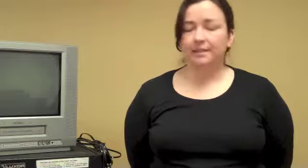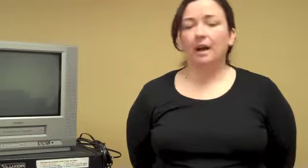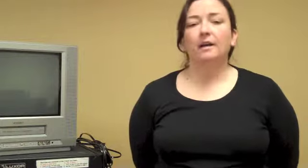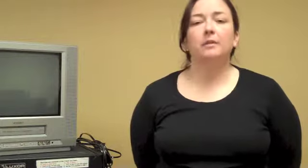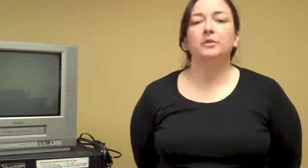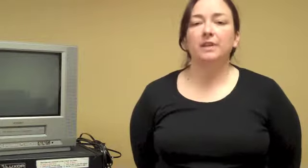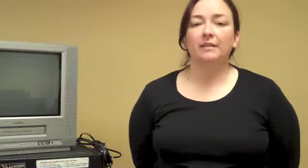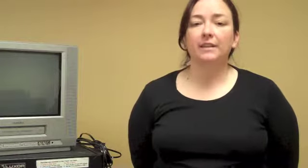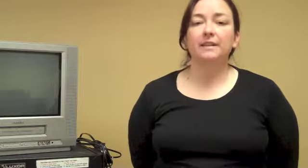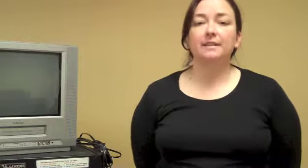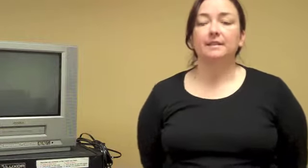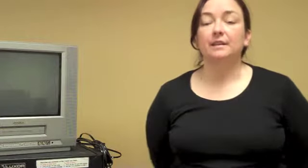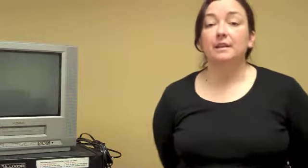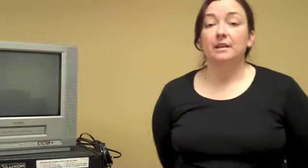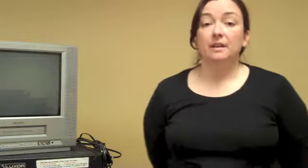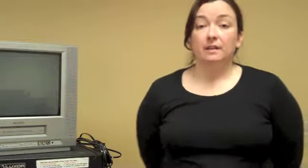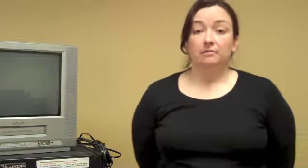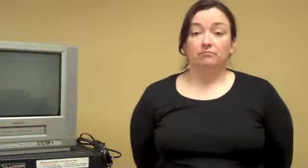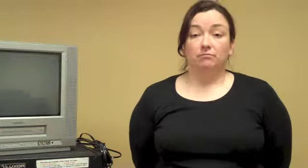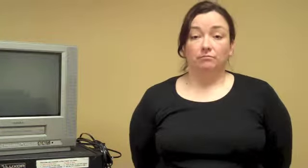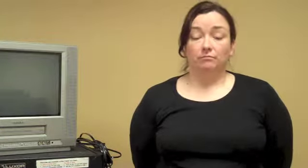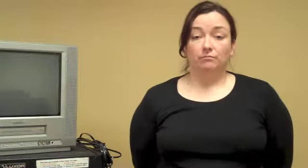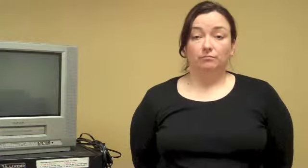Well, I guess the most obvious